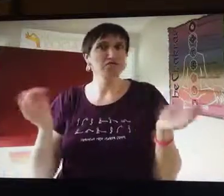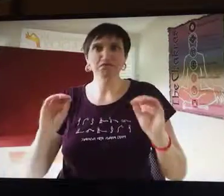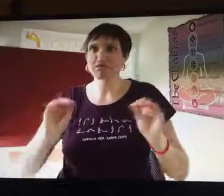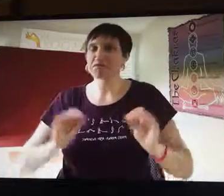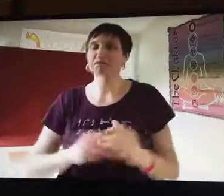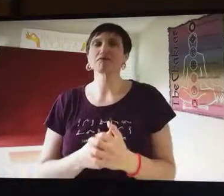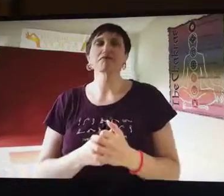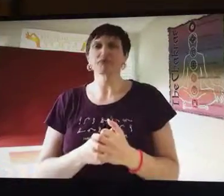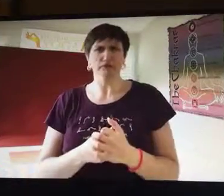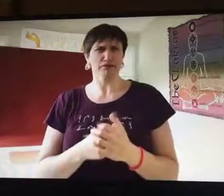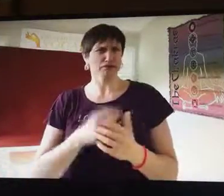yoga teachers.